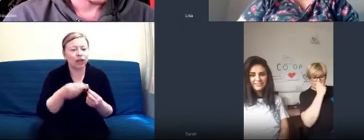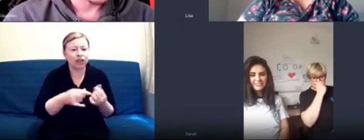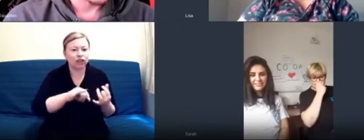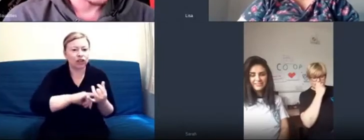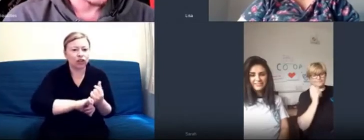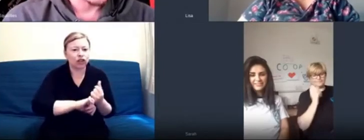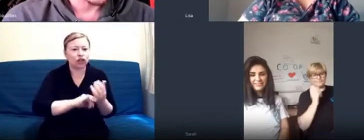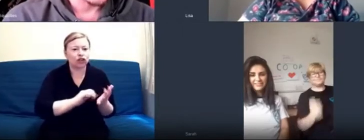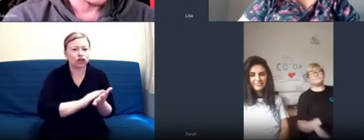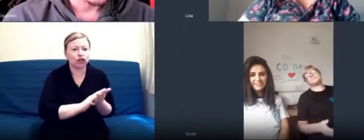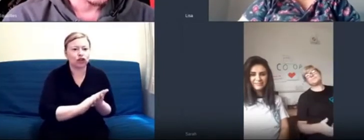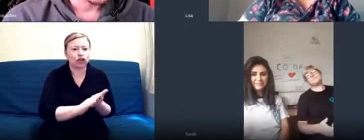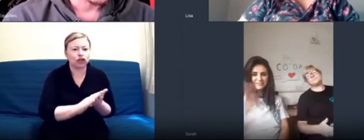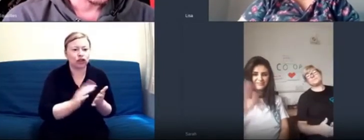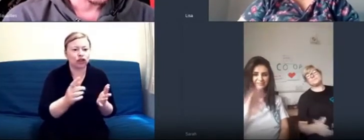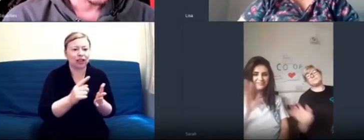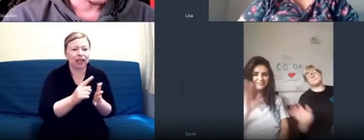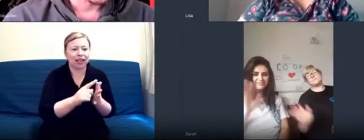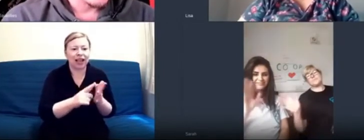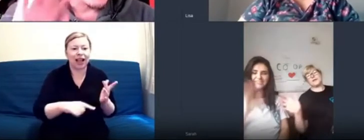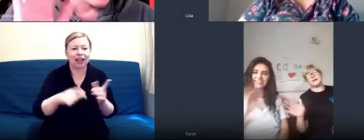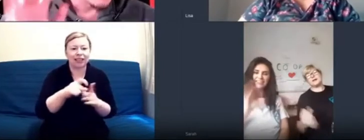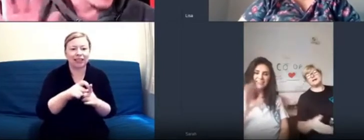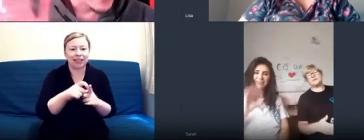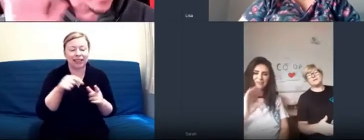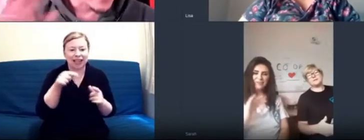and Angela speaking today. Hiya. Hi. Hello,